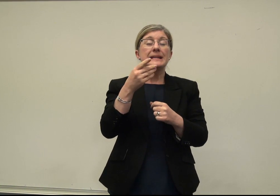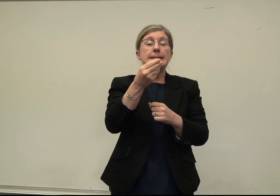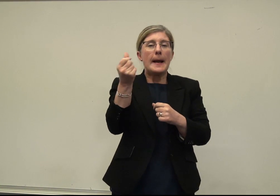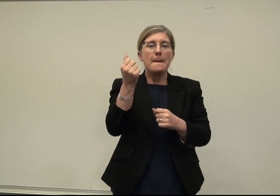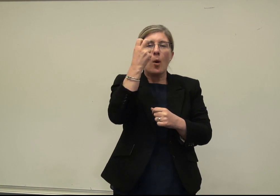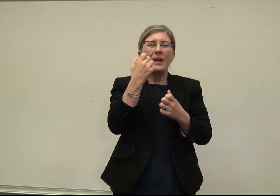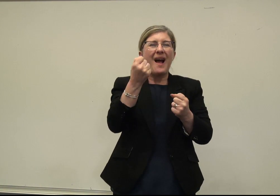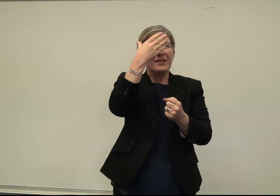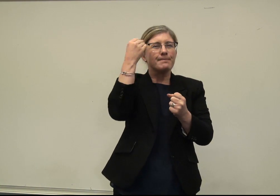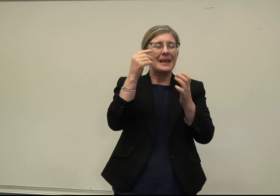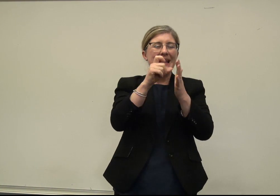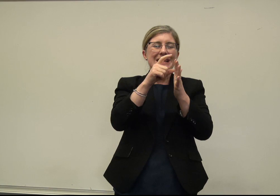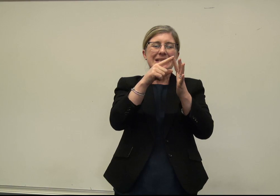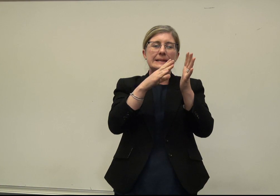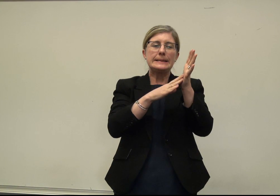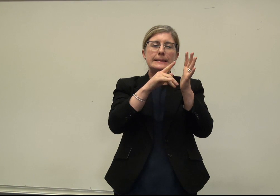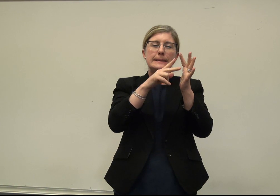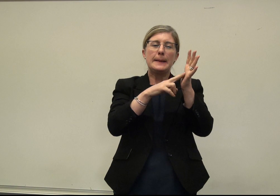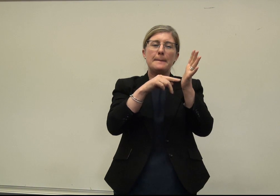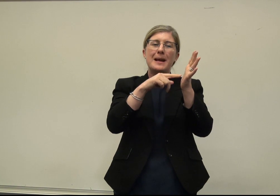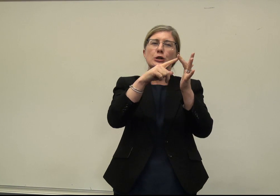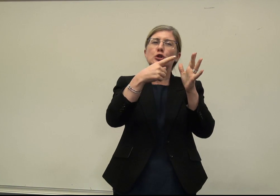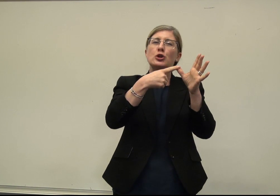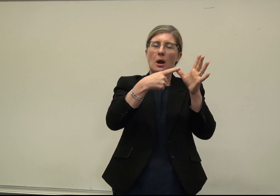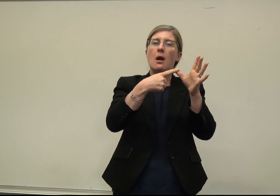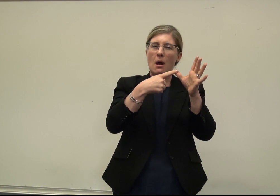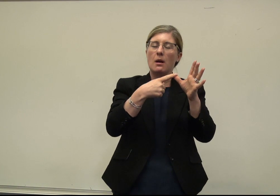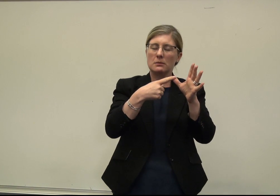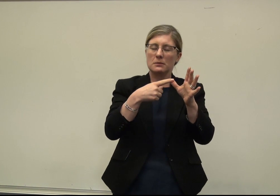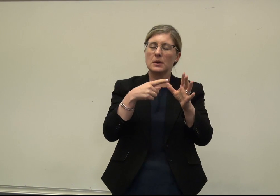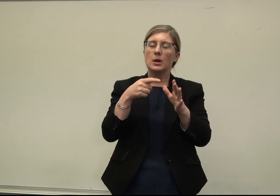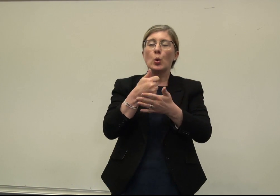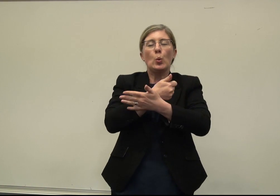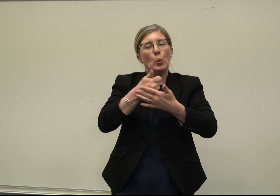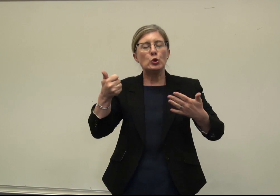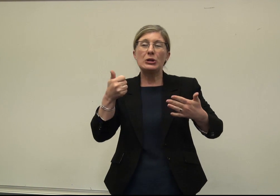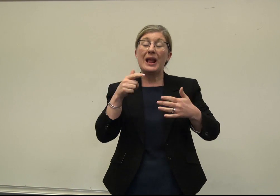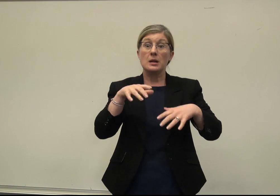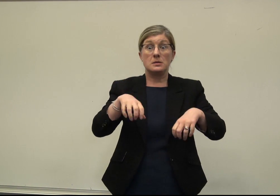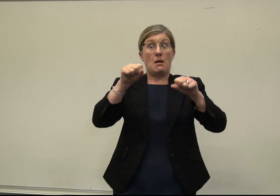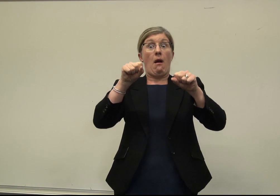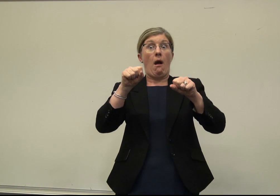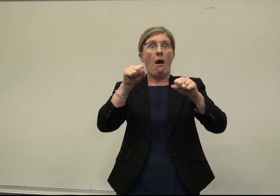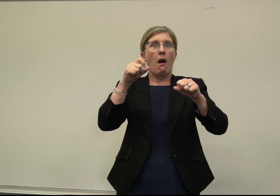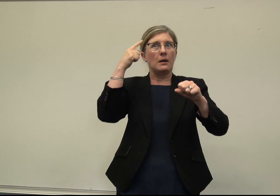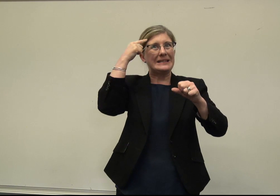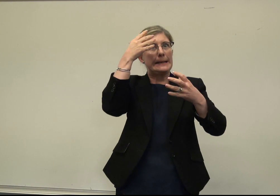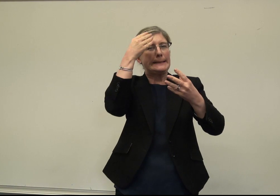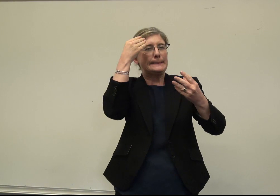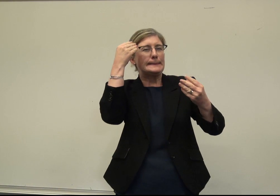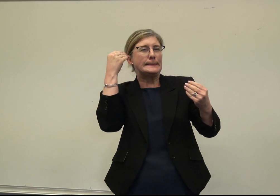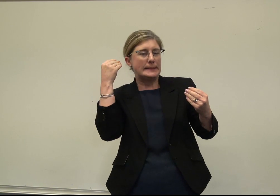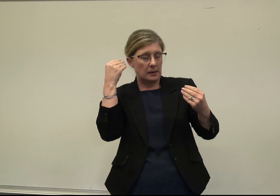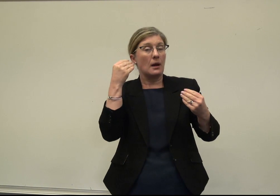the symptoms, the first symptoms of the disease appear on average 4 or 5 years